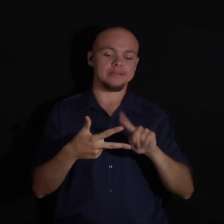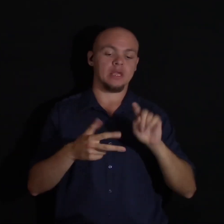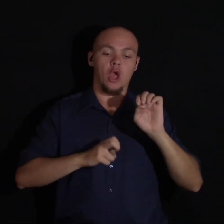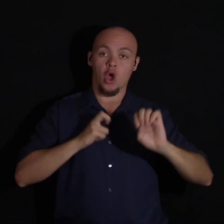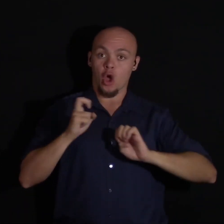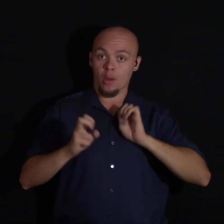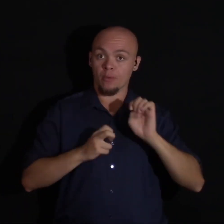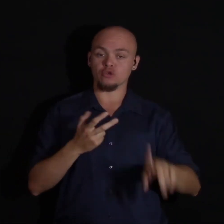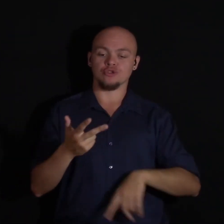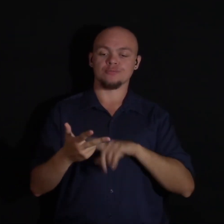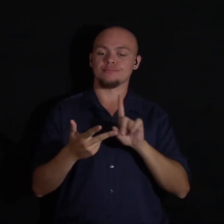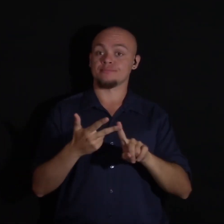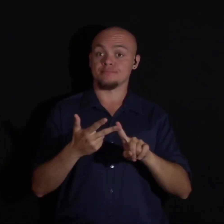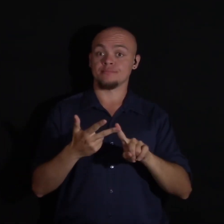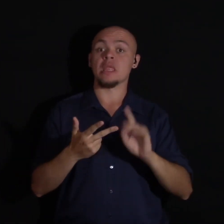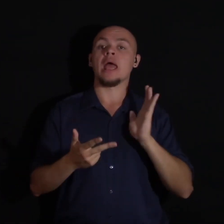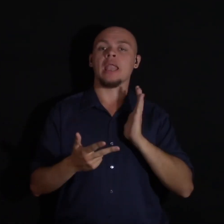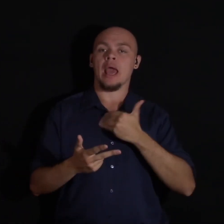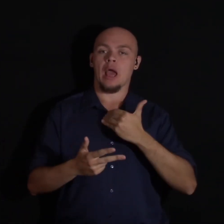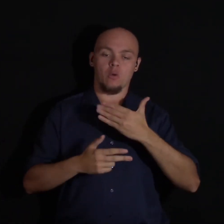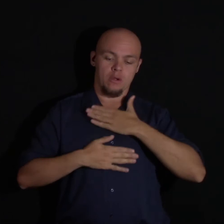and the wisdom of our pleasure.